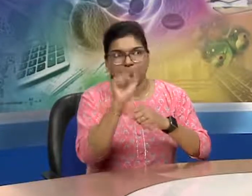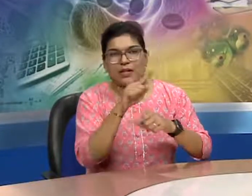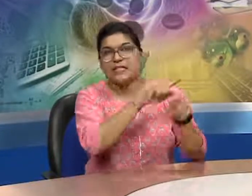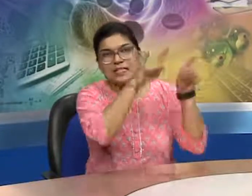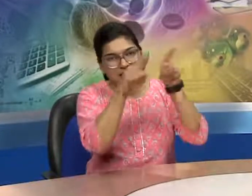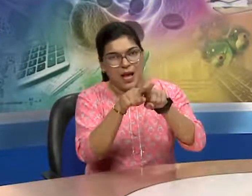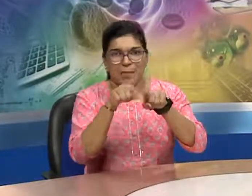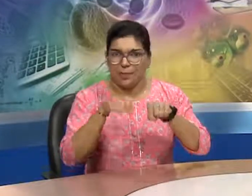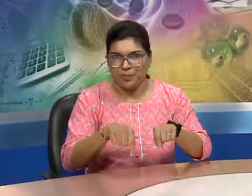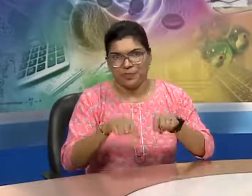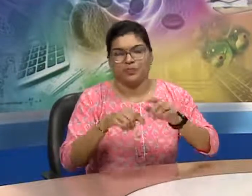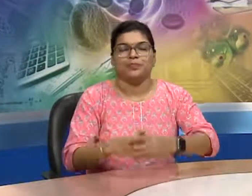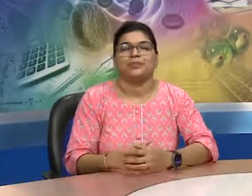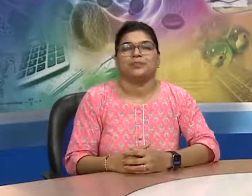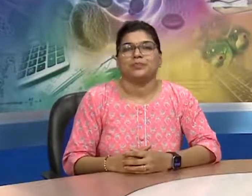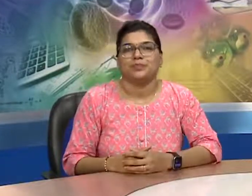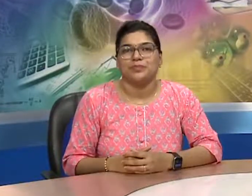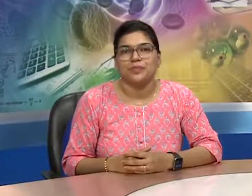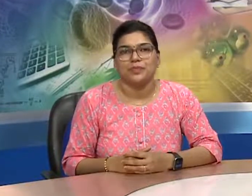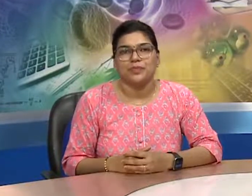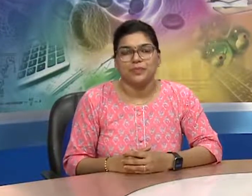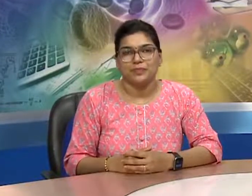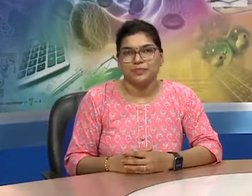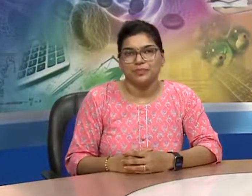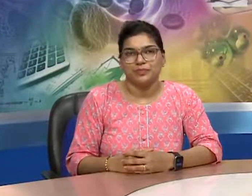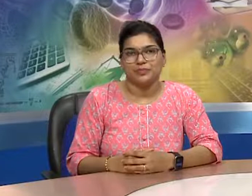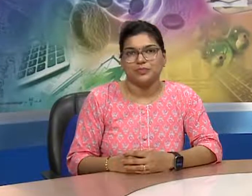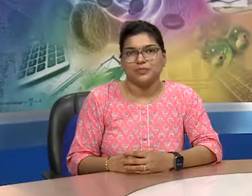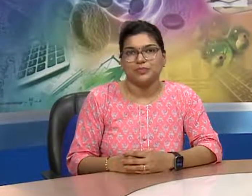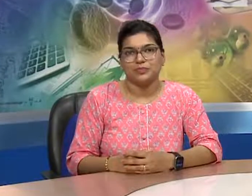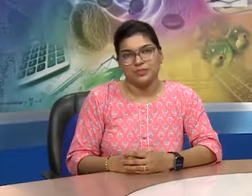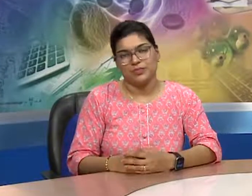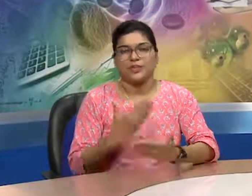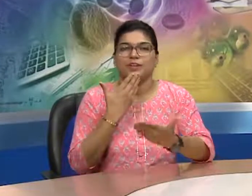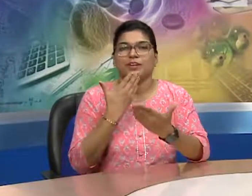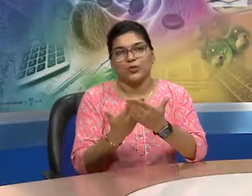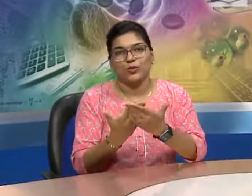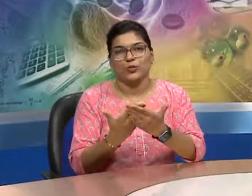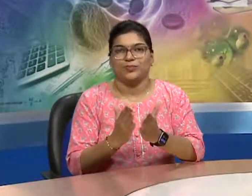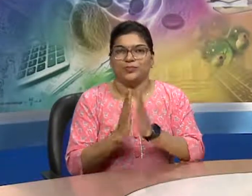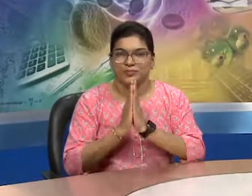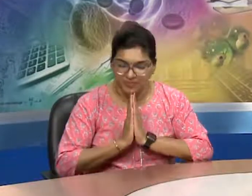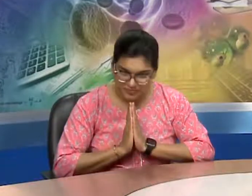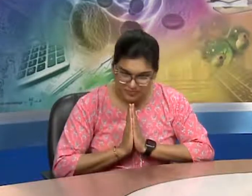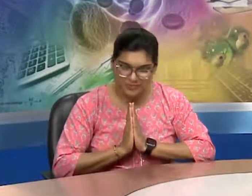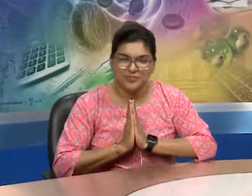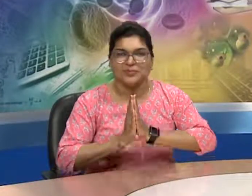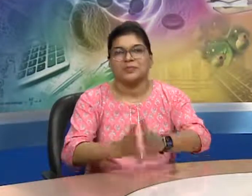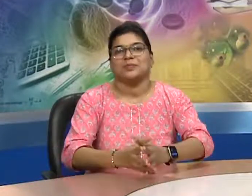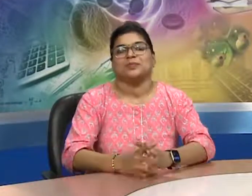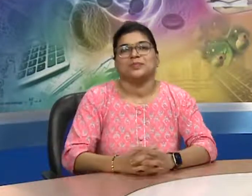must have understood all these. Thank you. Namaste.